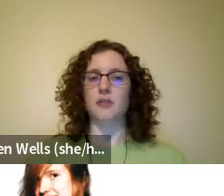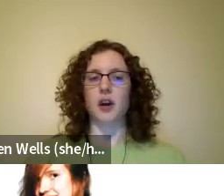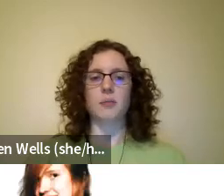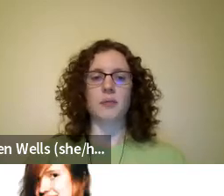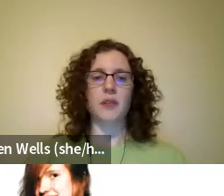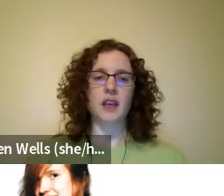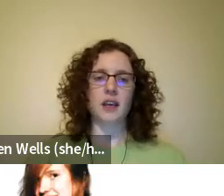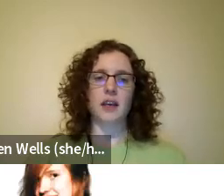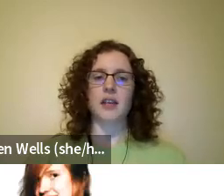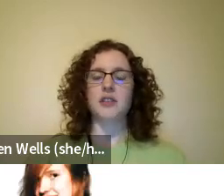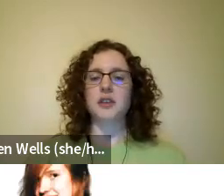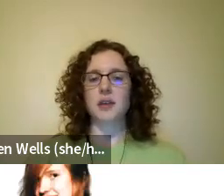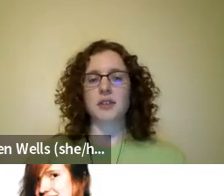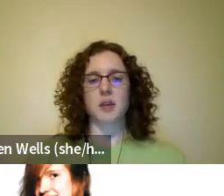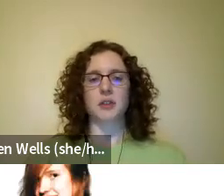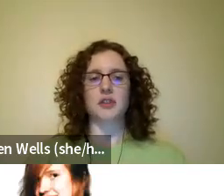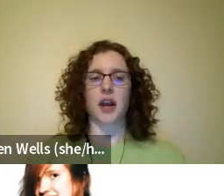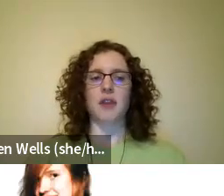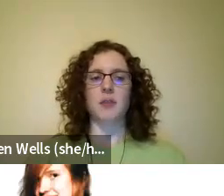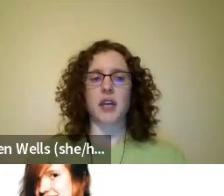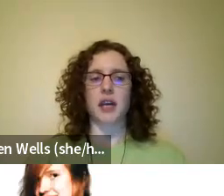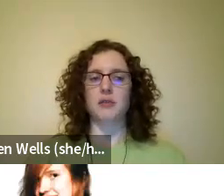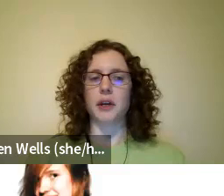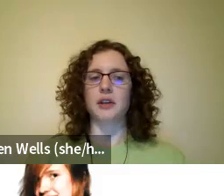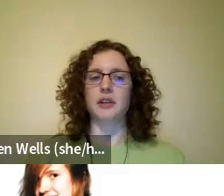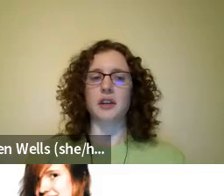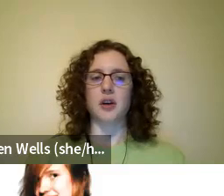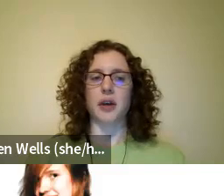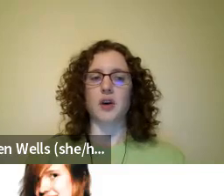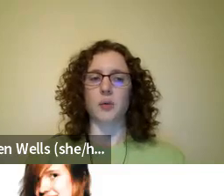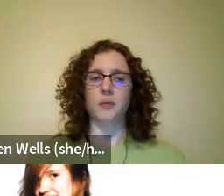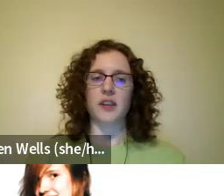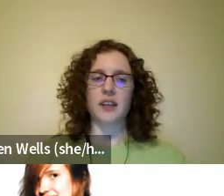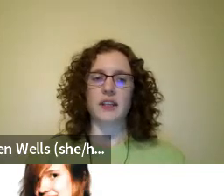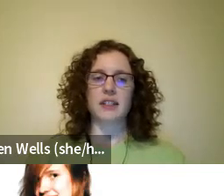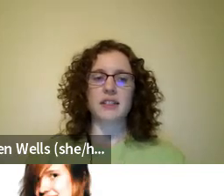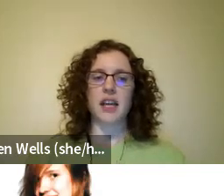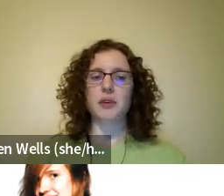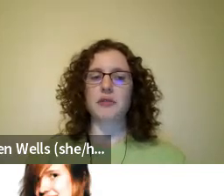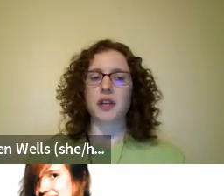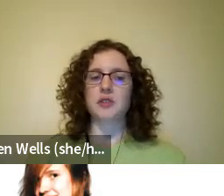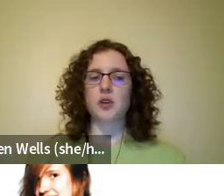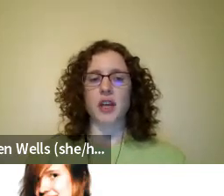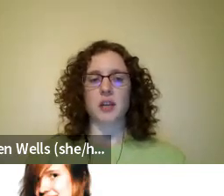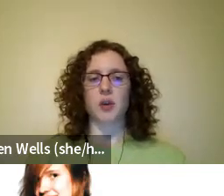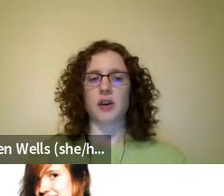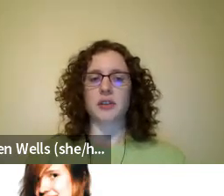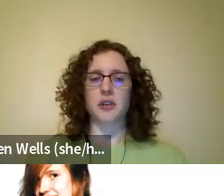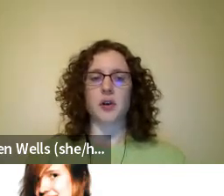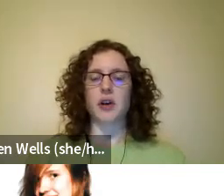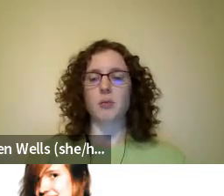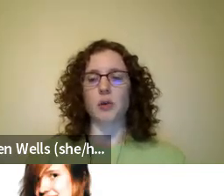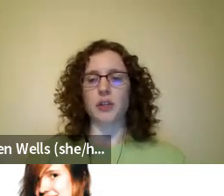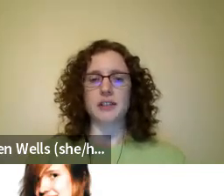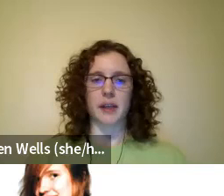in self-harm. As soon as I was able to drive, I began avoiding going home, staying with friends or romantic partners,